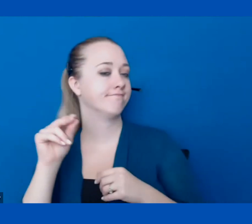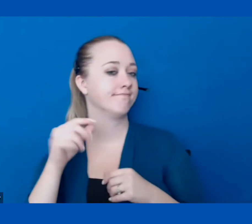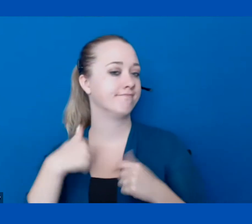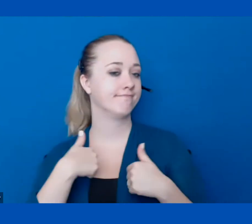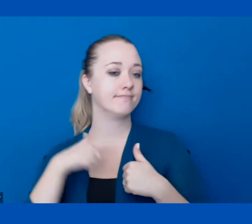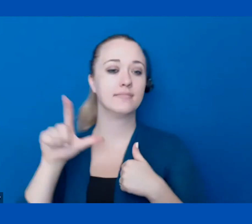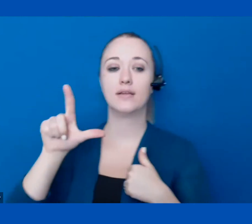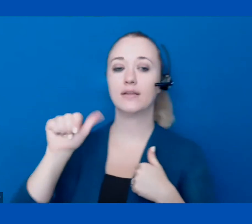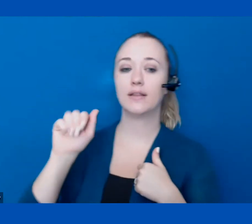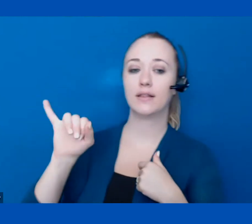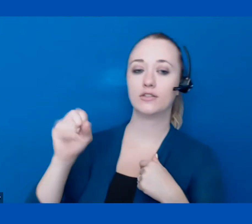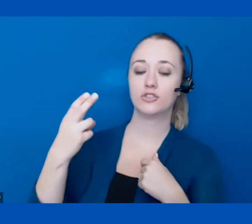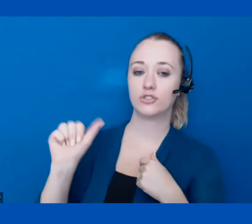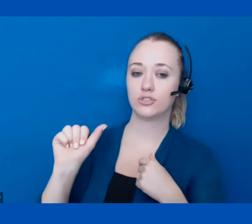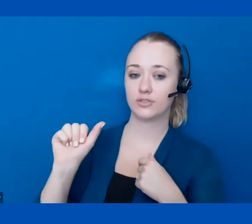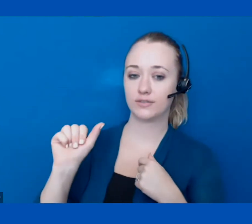Elisha?